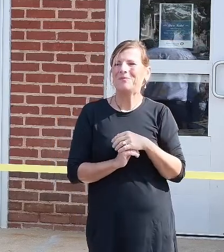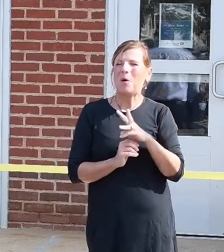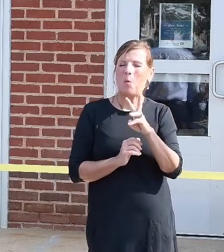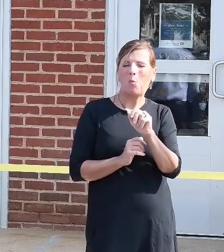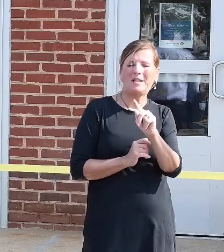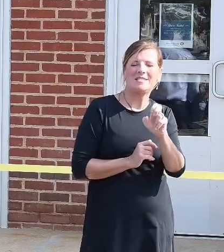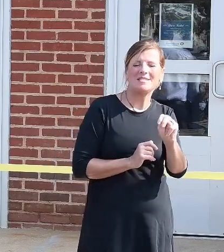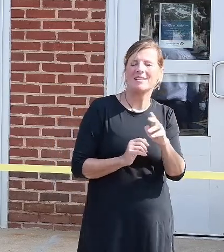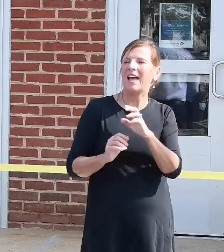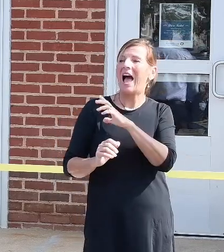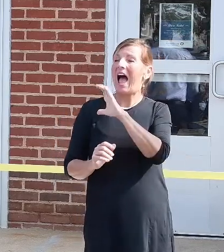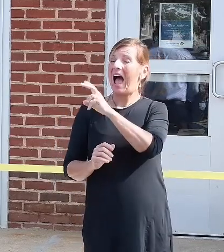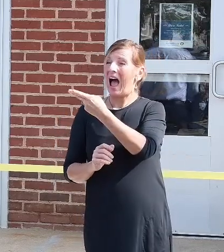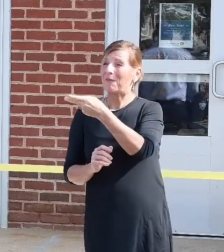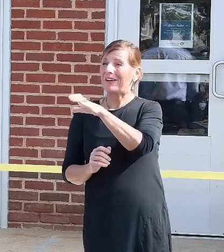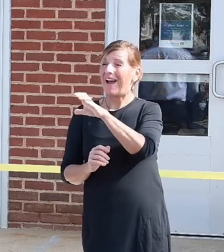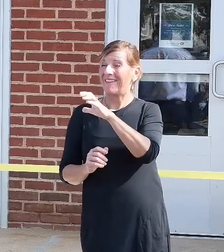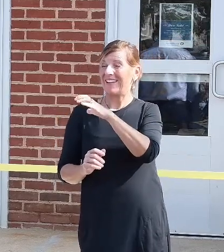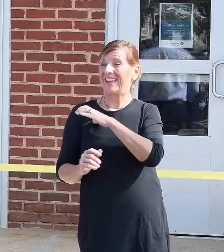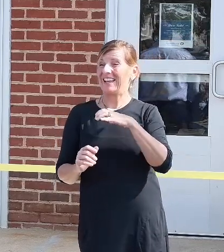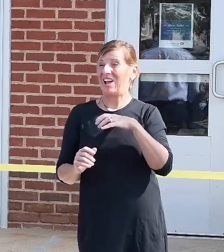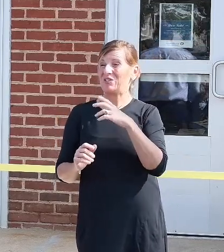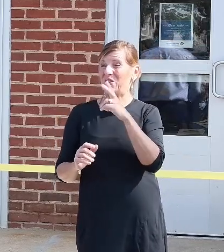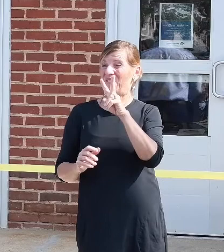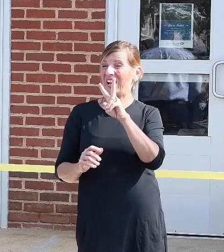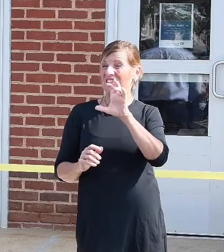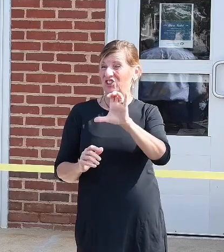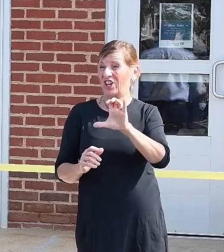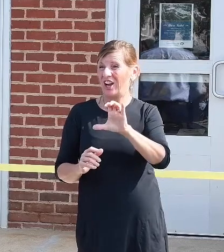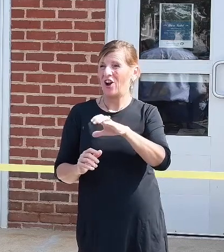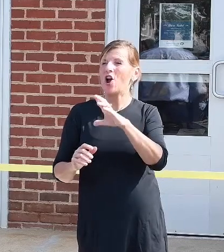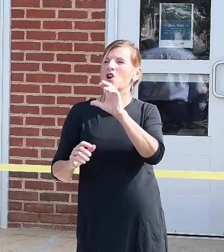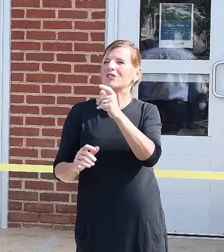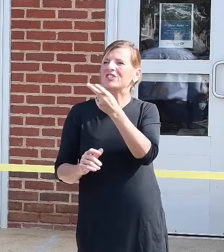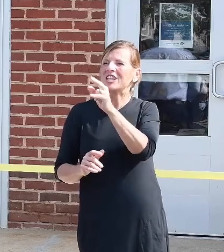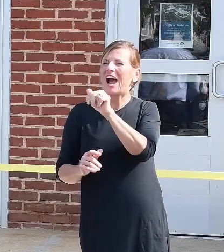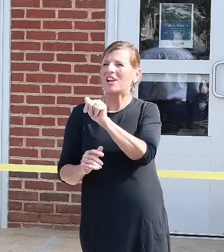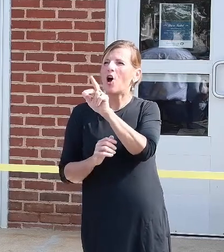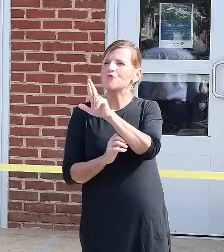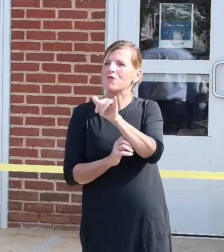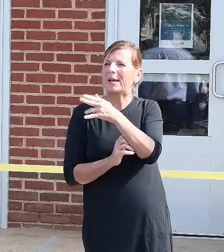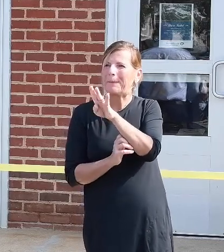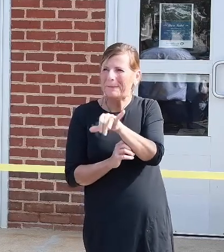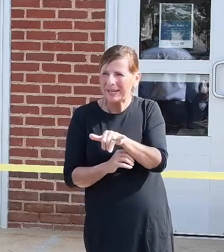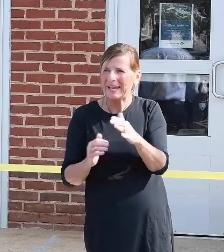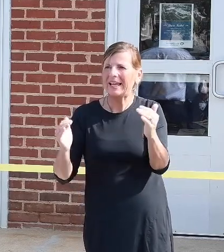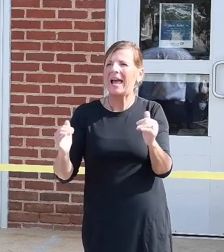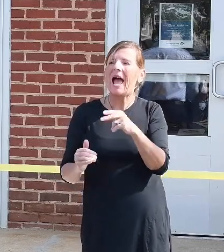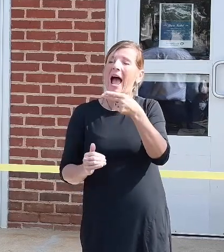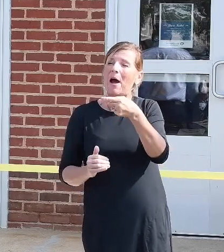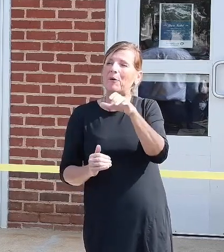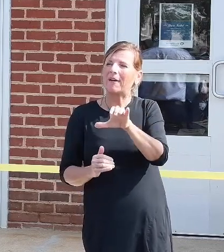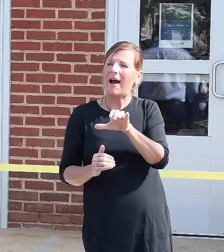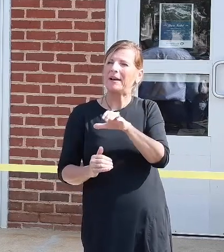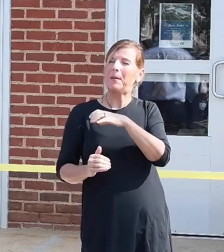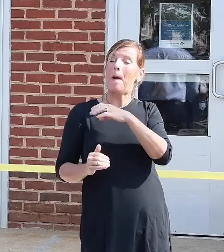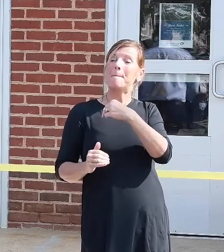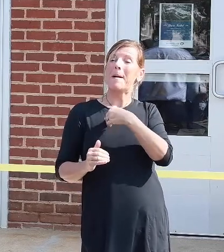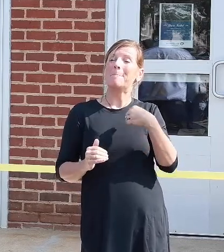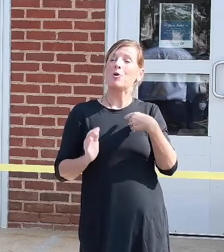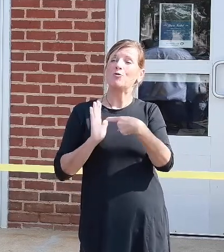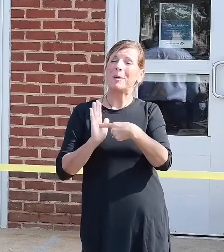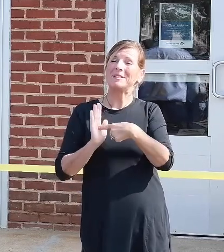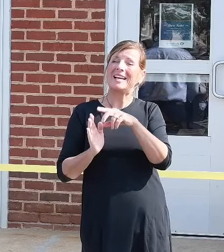Howard County Council Vice Chair representing District 3, Christiana Rigby, Howard County Council Member